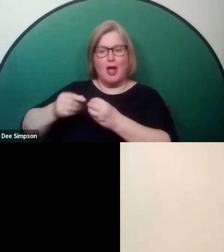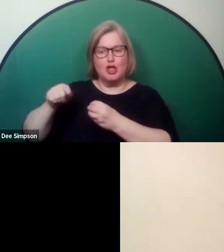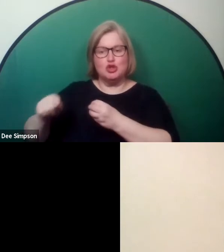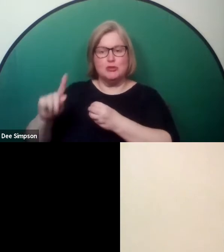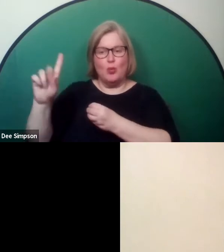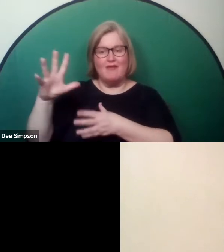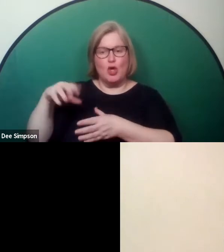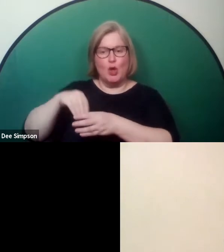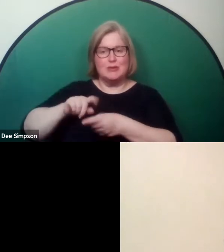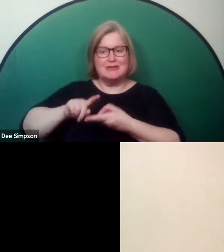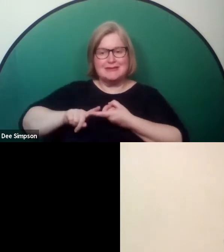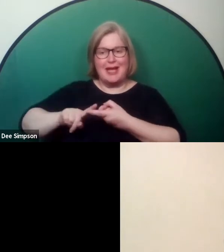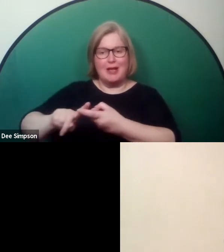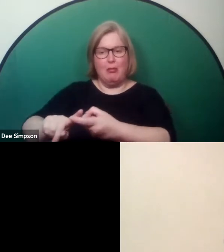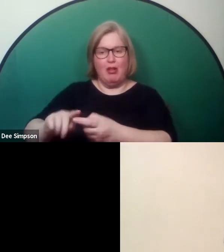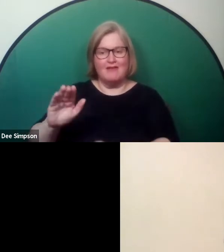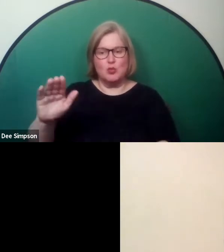futures.